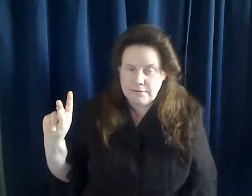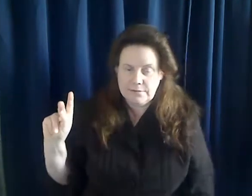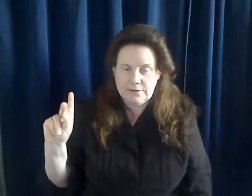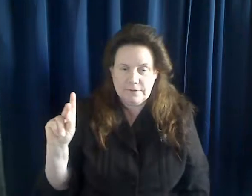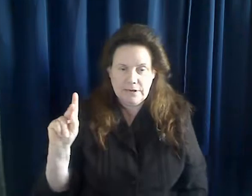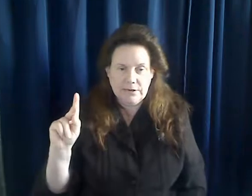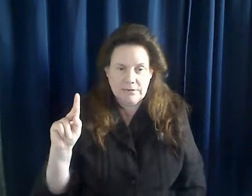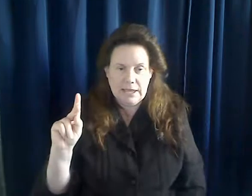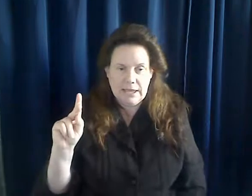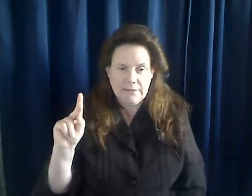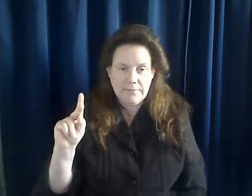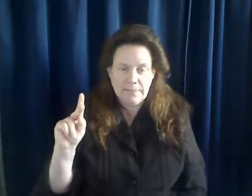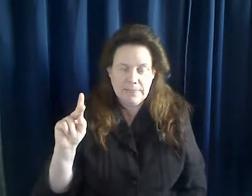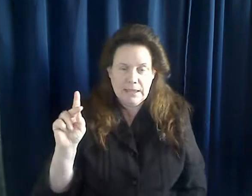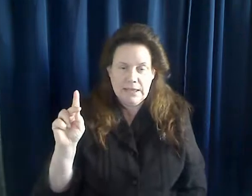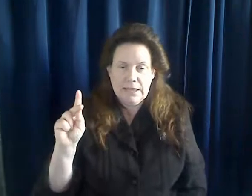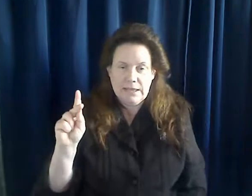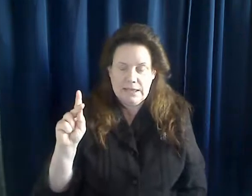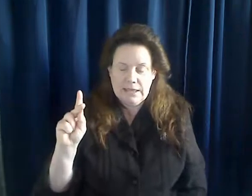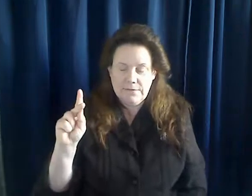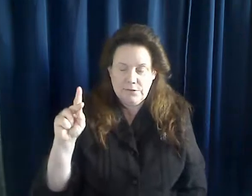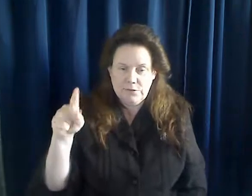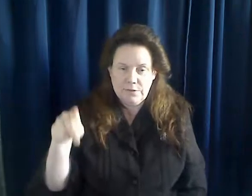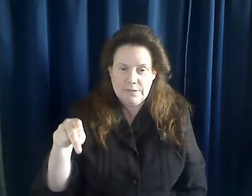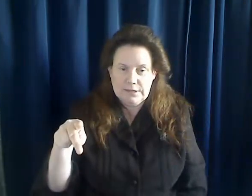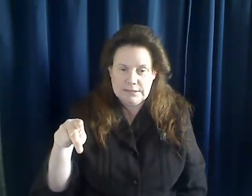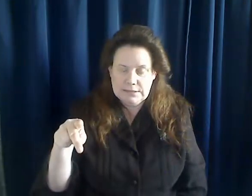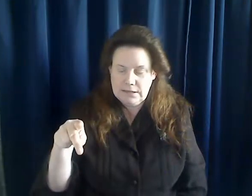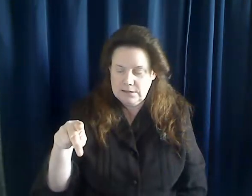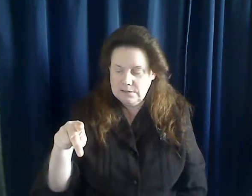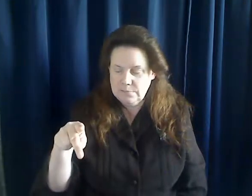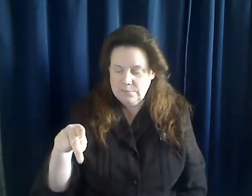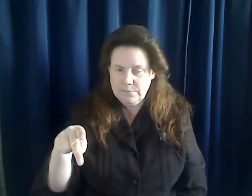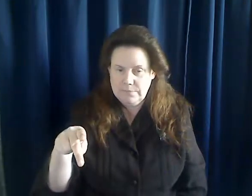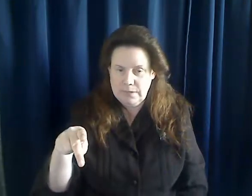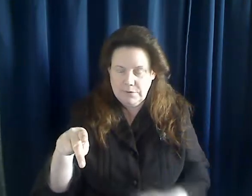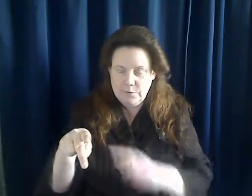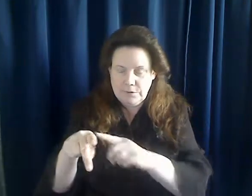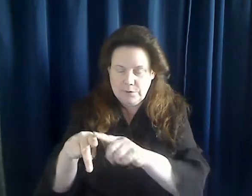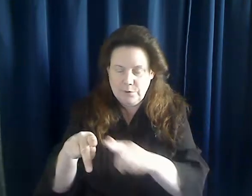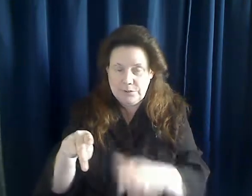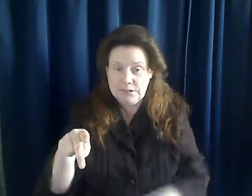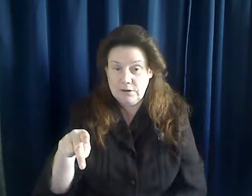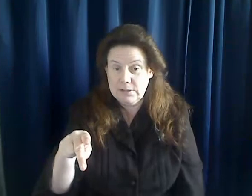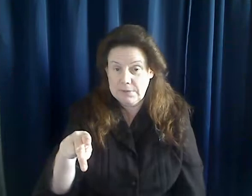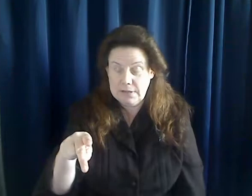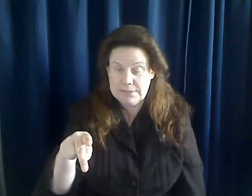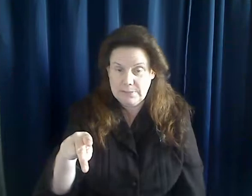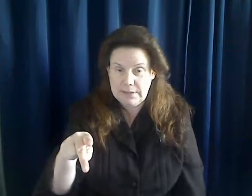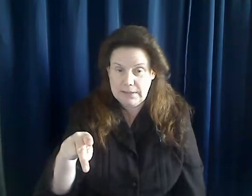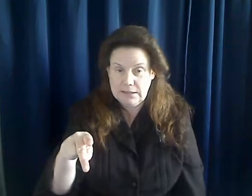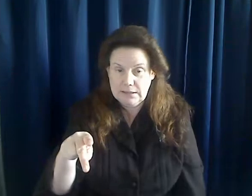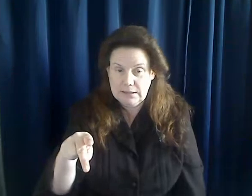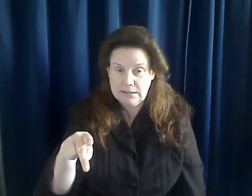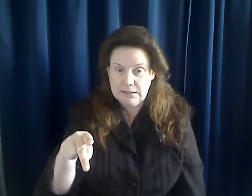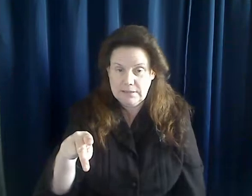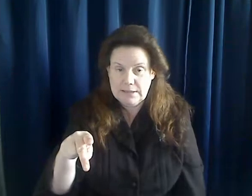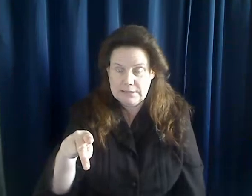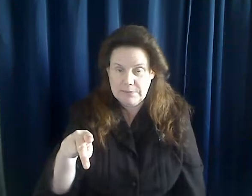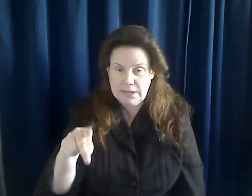middle finger, K. If you do this and have the pointer pointing out, it becomes a P, that same hand